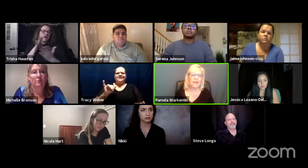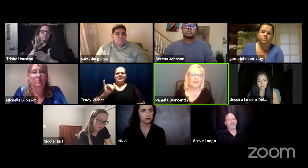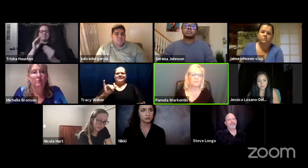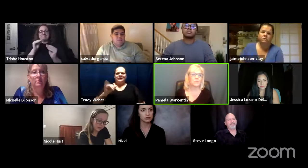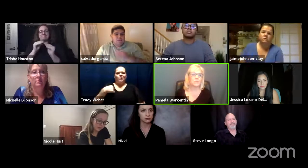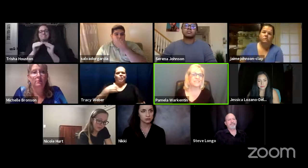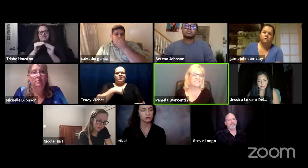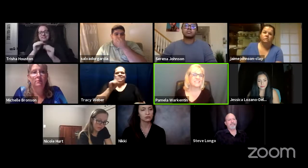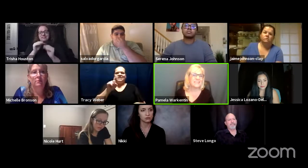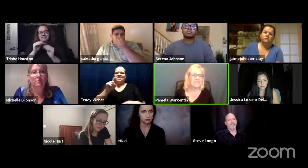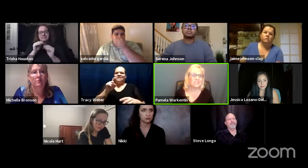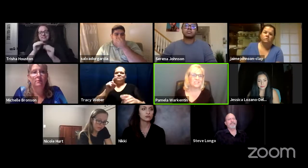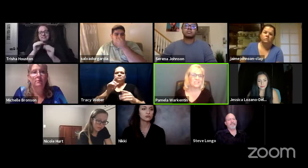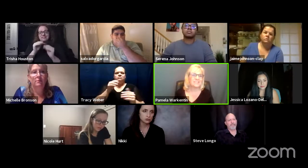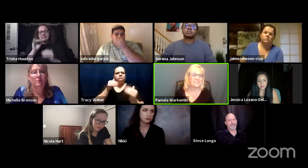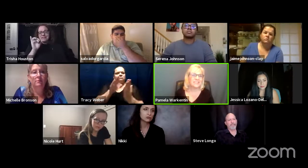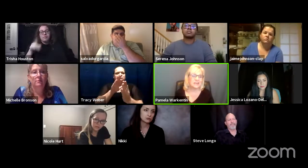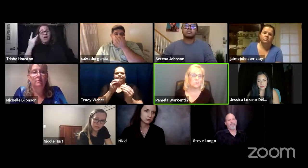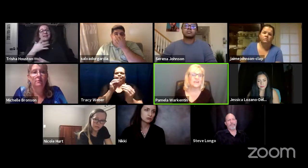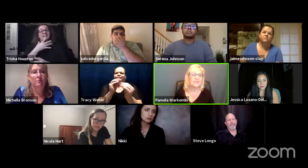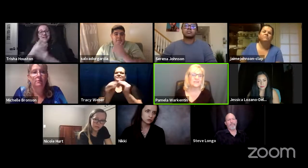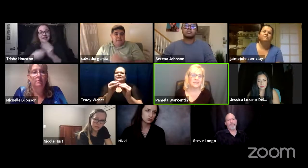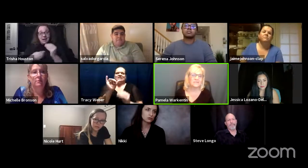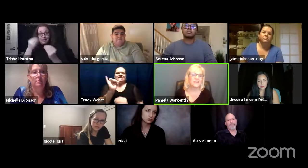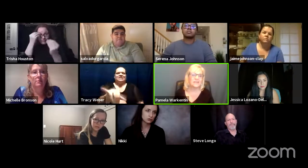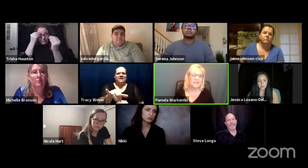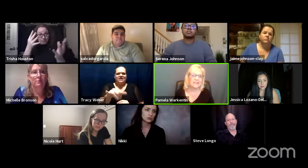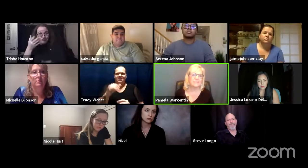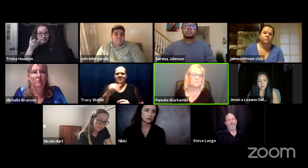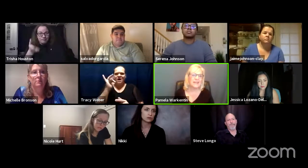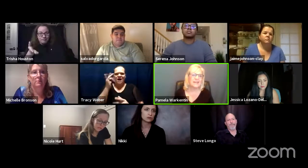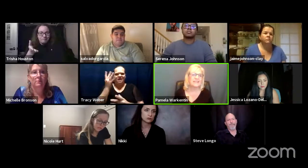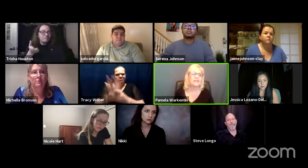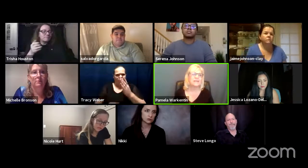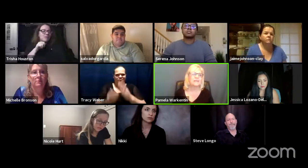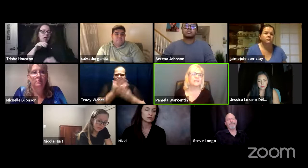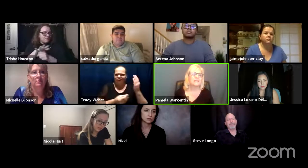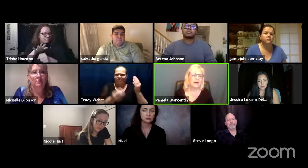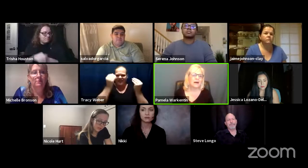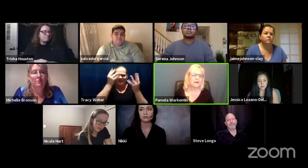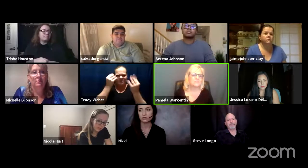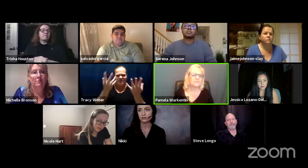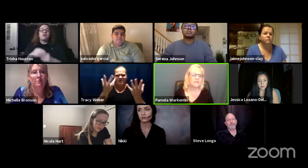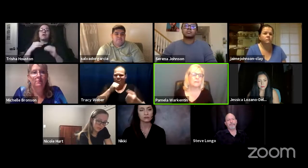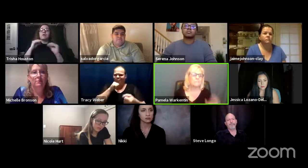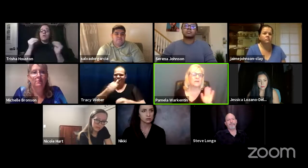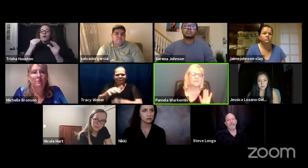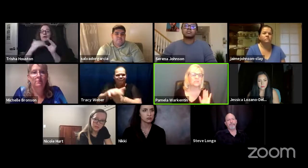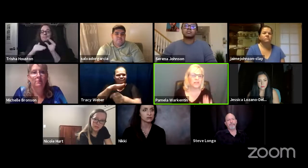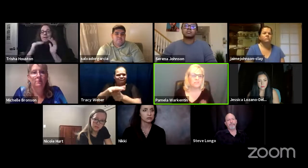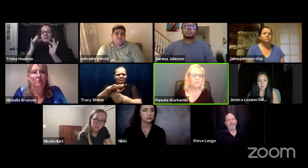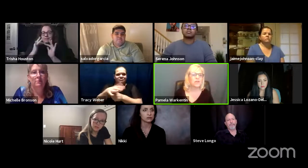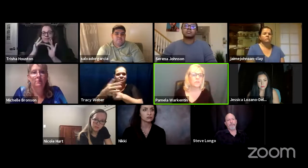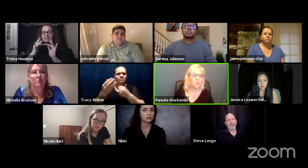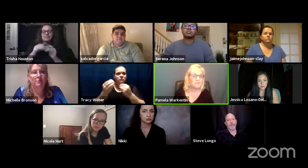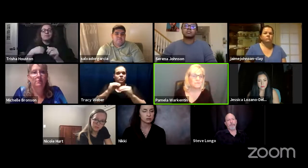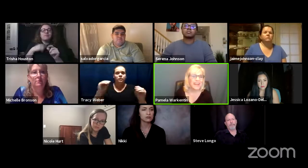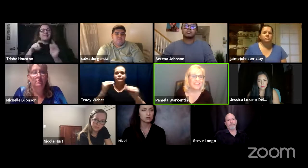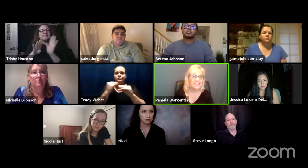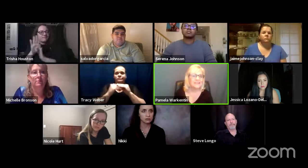as it relates to DHHSC, we definitely need to make some changes on the website.